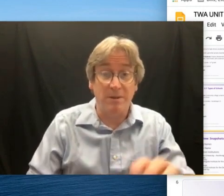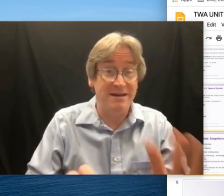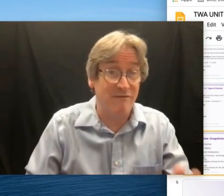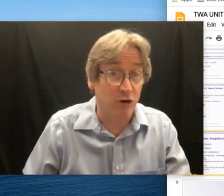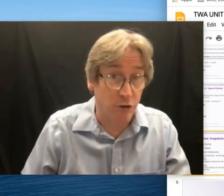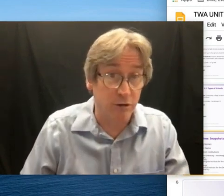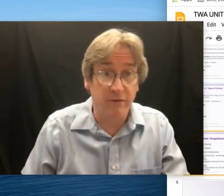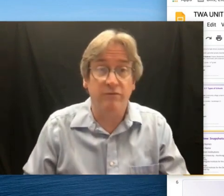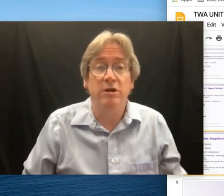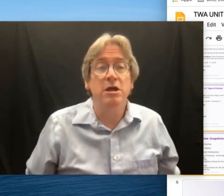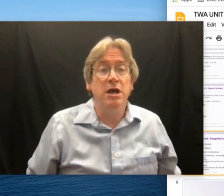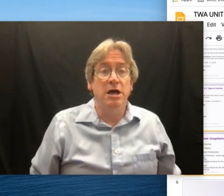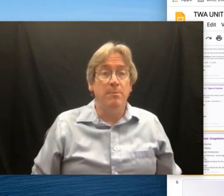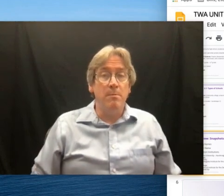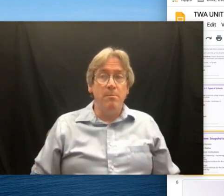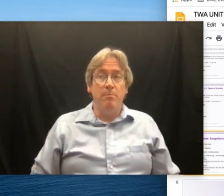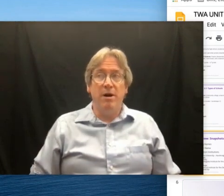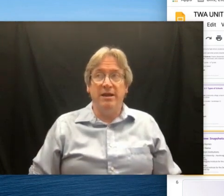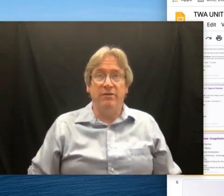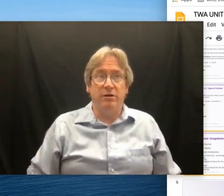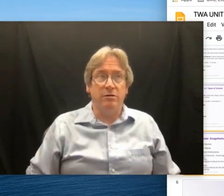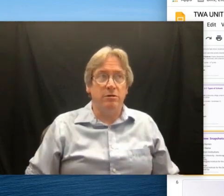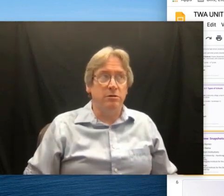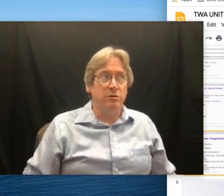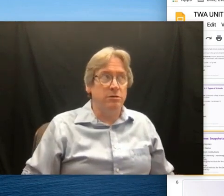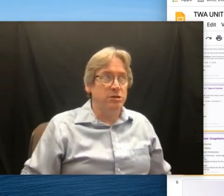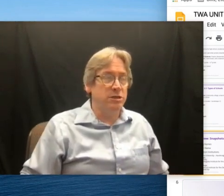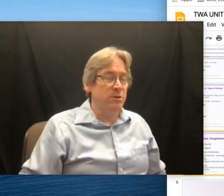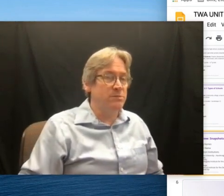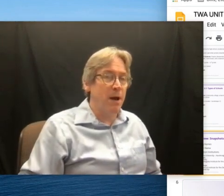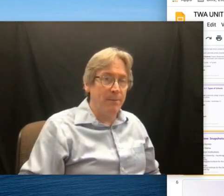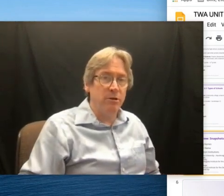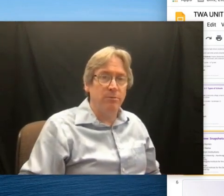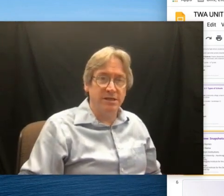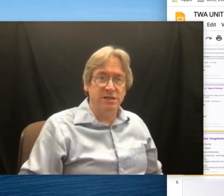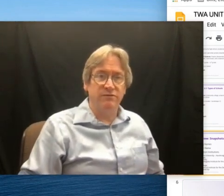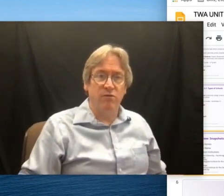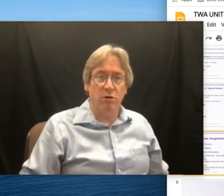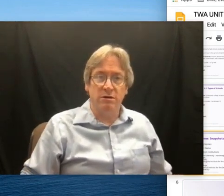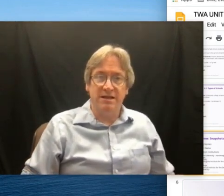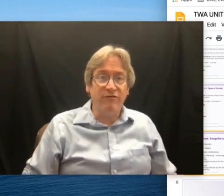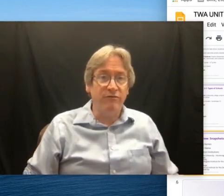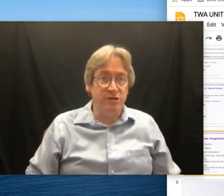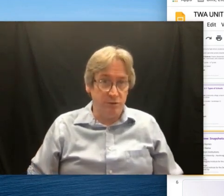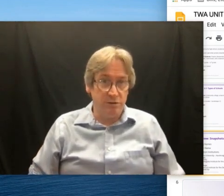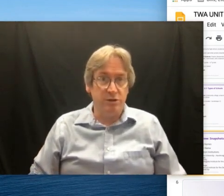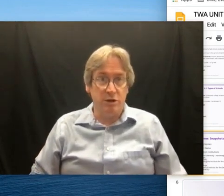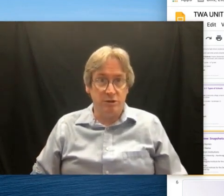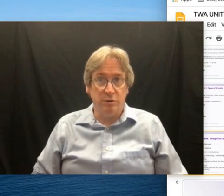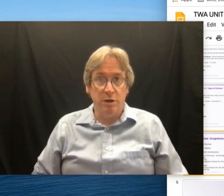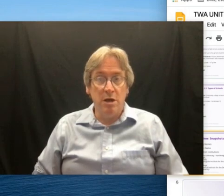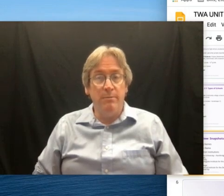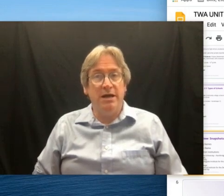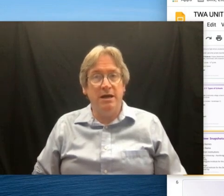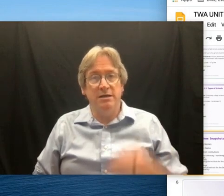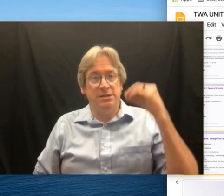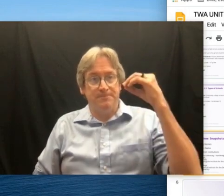you've probably never heard of, but they're some of the most popular places for deaf students to go